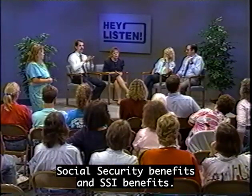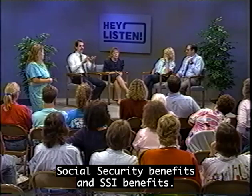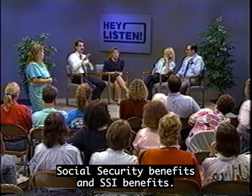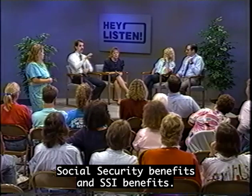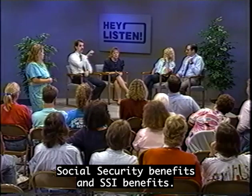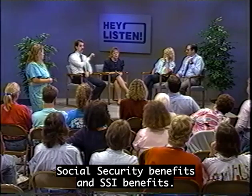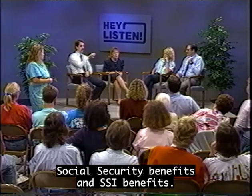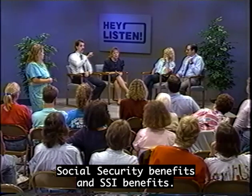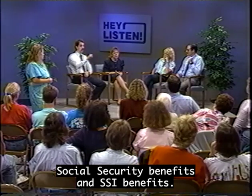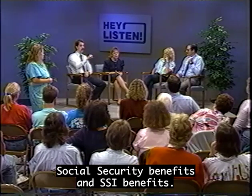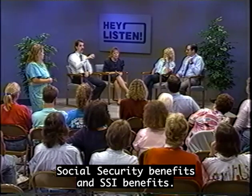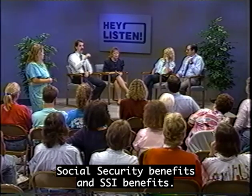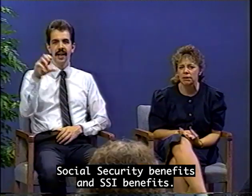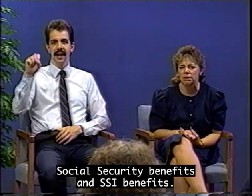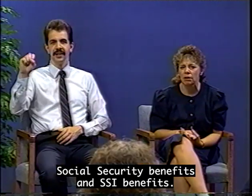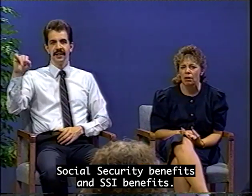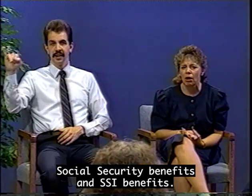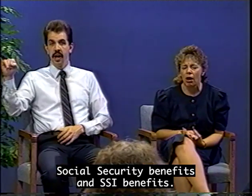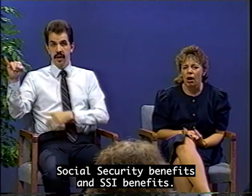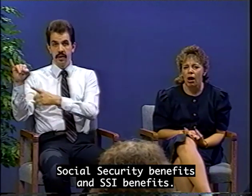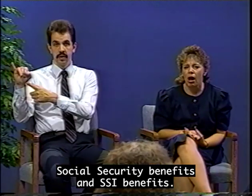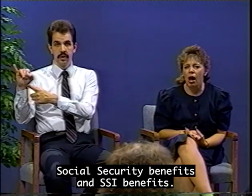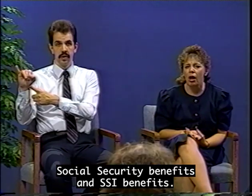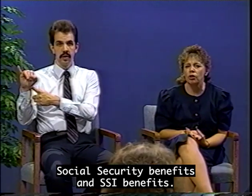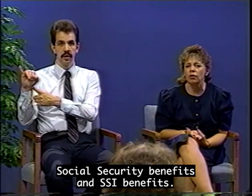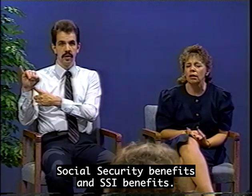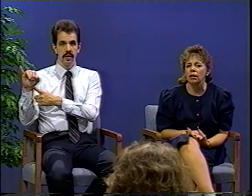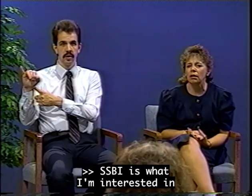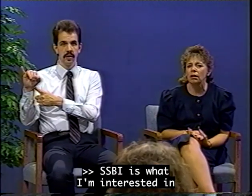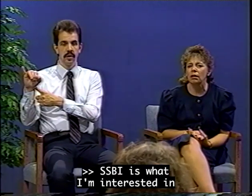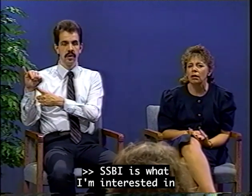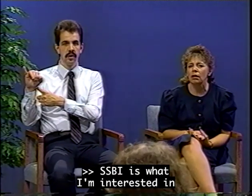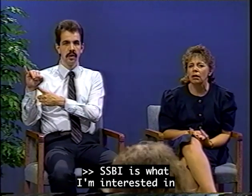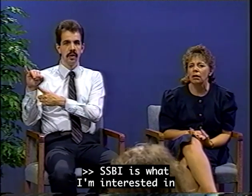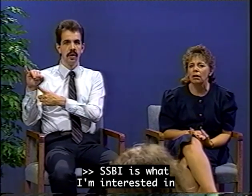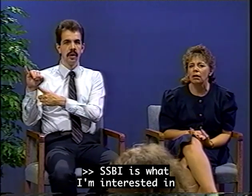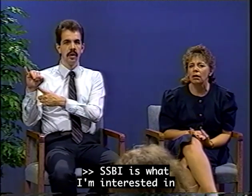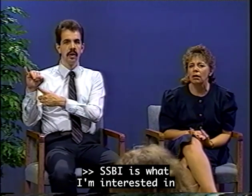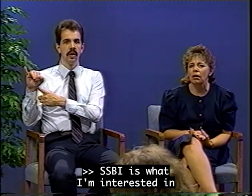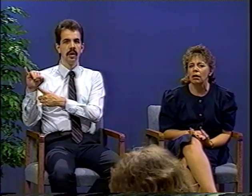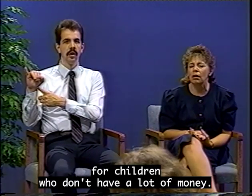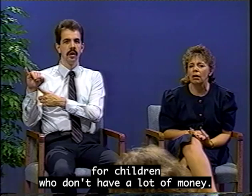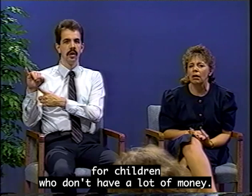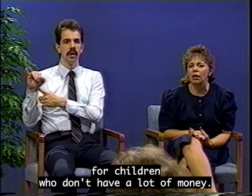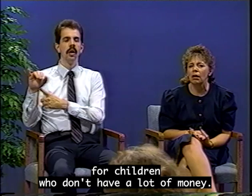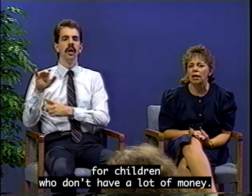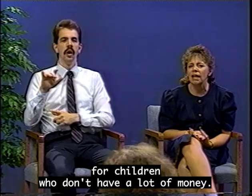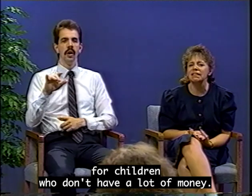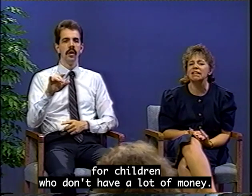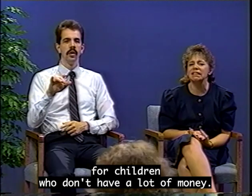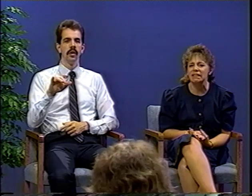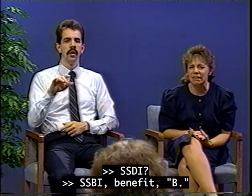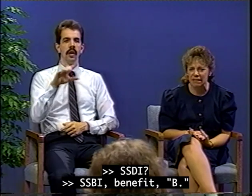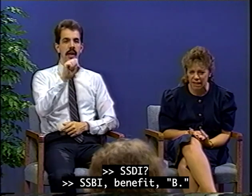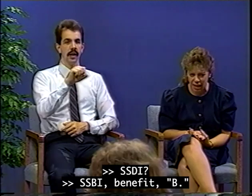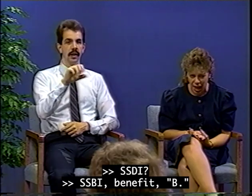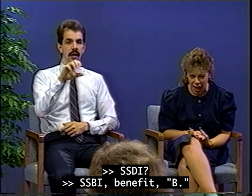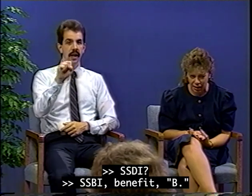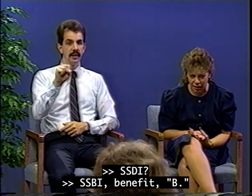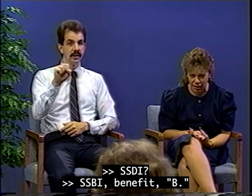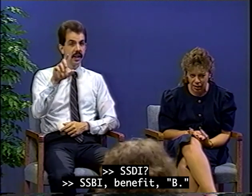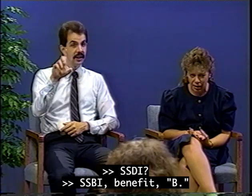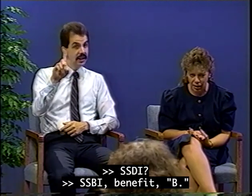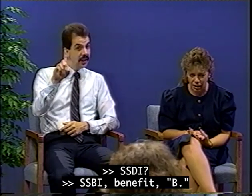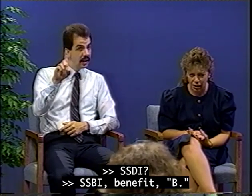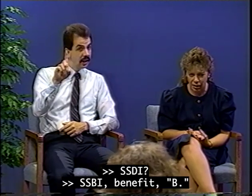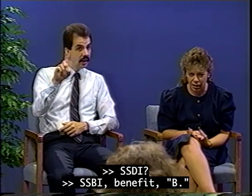Security benefits and SSI benefits. You can... SSBI is what I'm interested in. For children who don't have a lot of